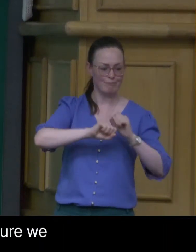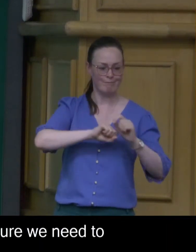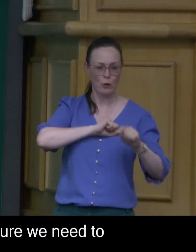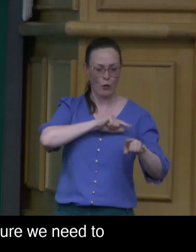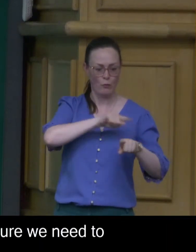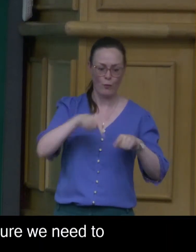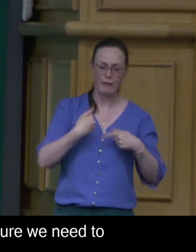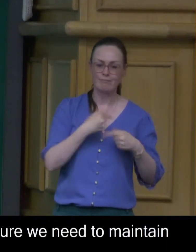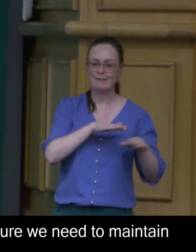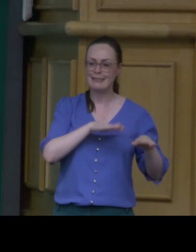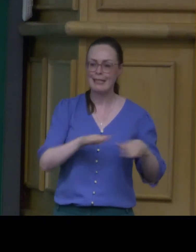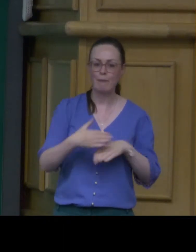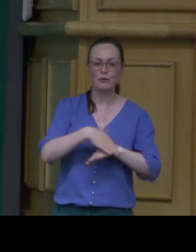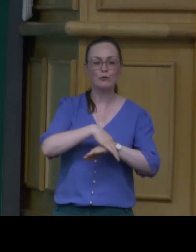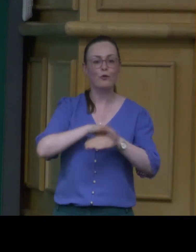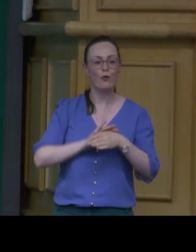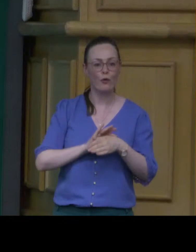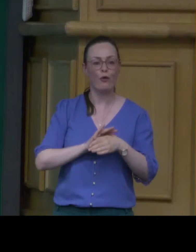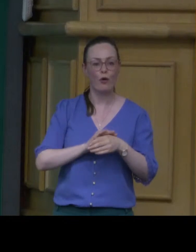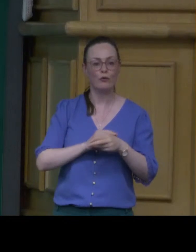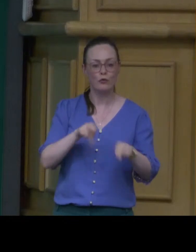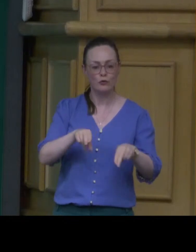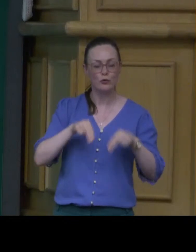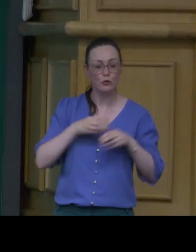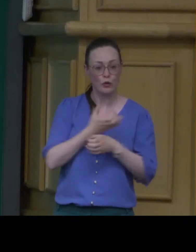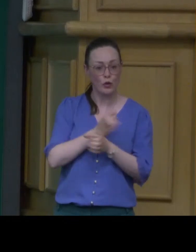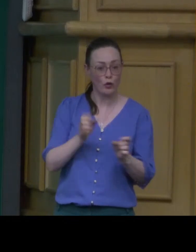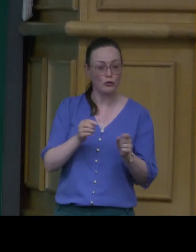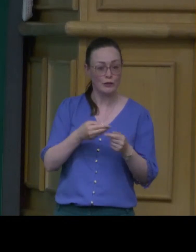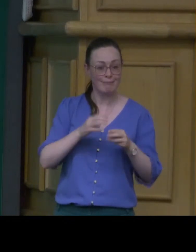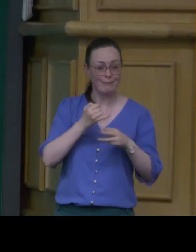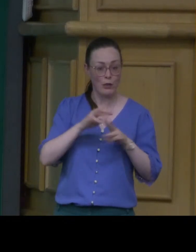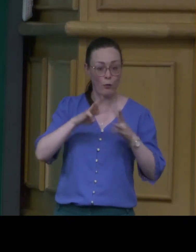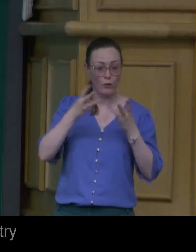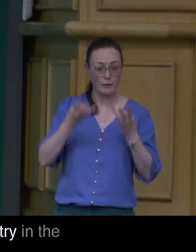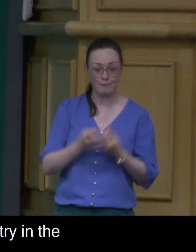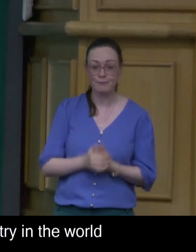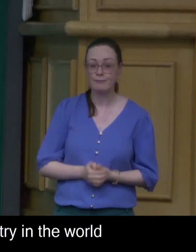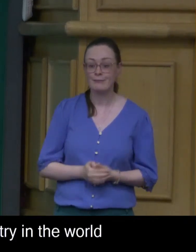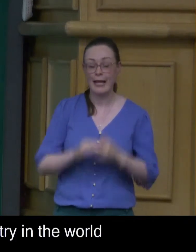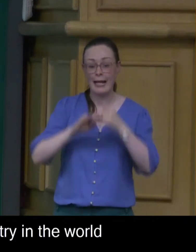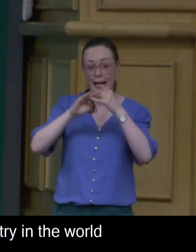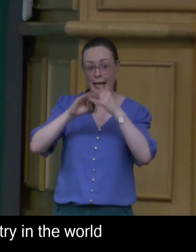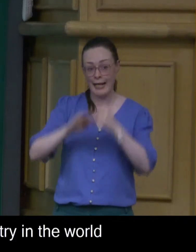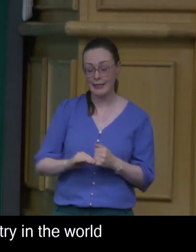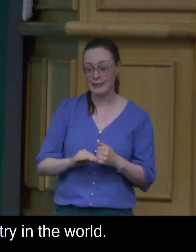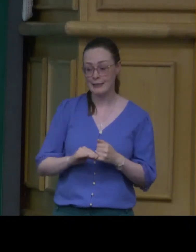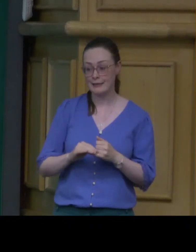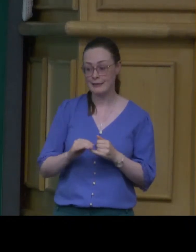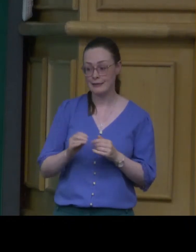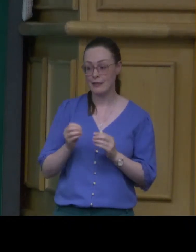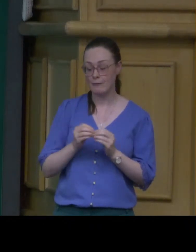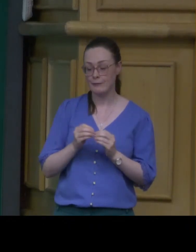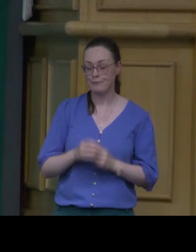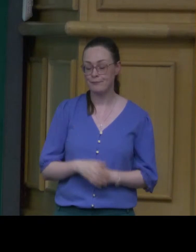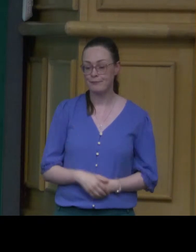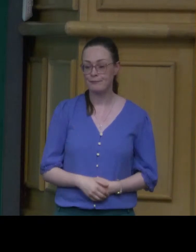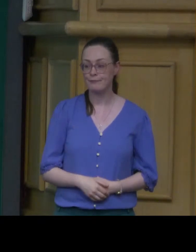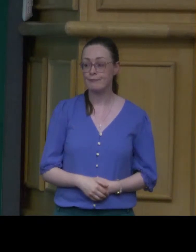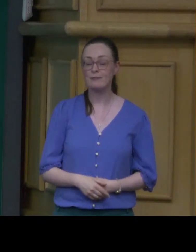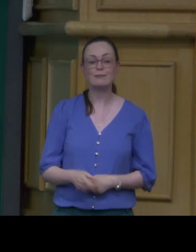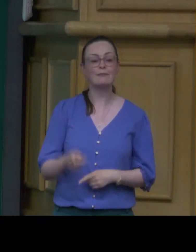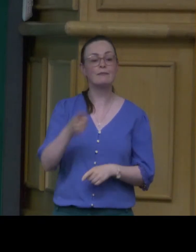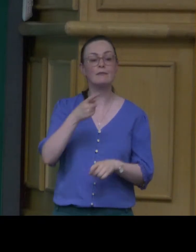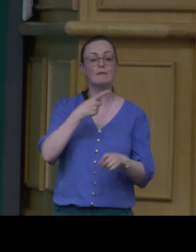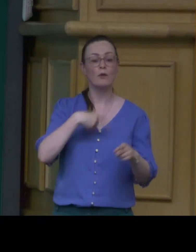as a stable, secure, neutral country in the world. Lastly, as I said, we